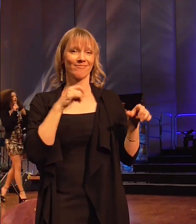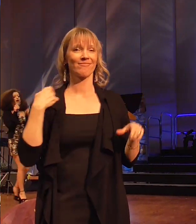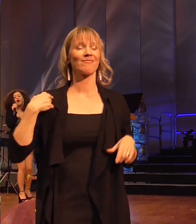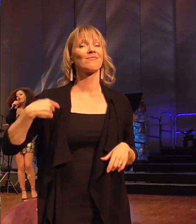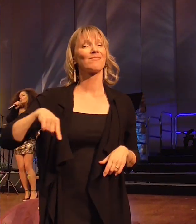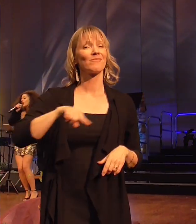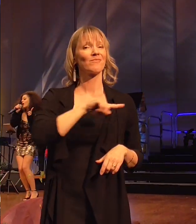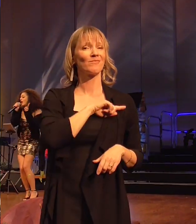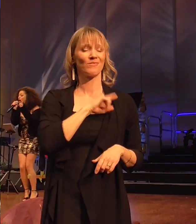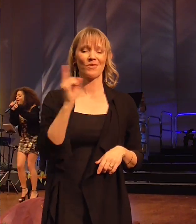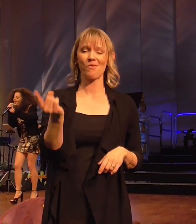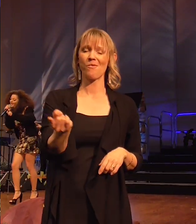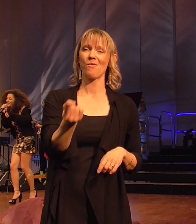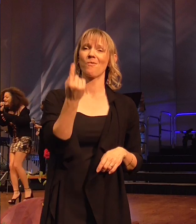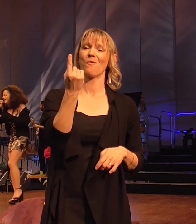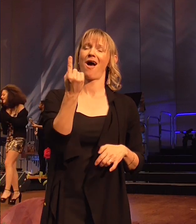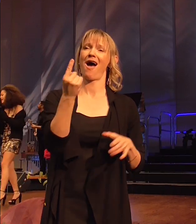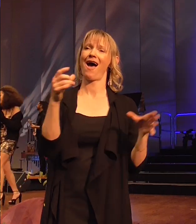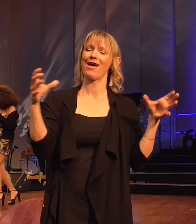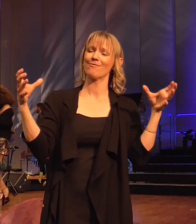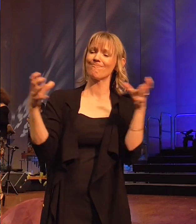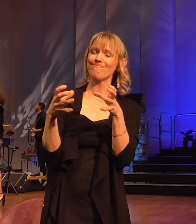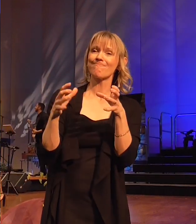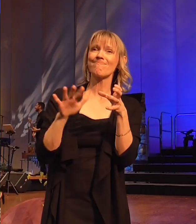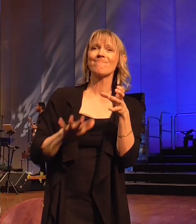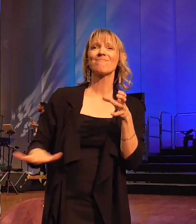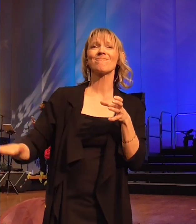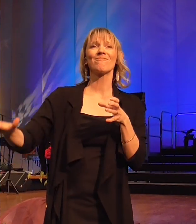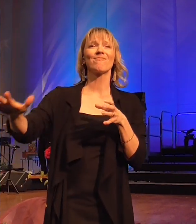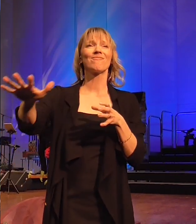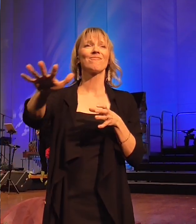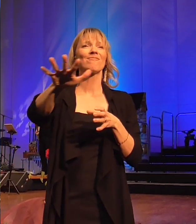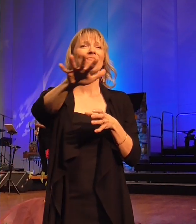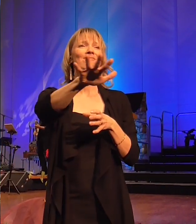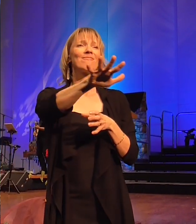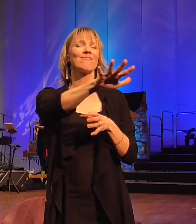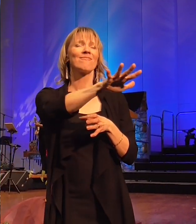We are one ocean.